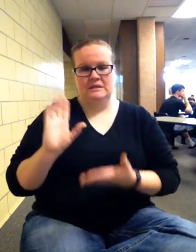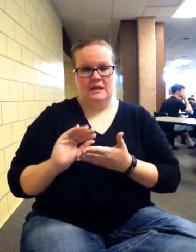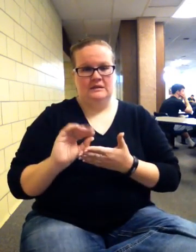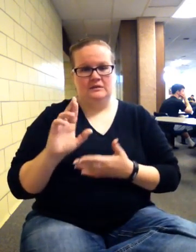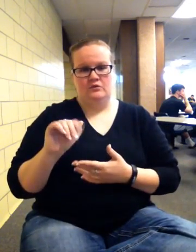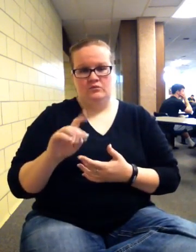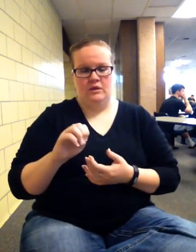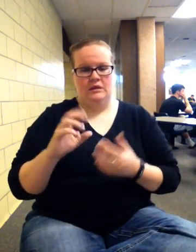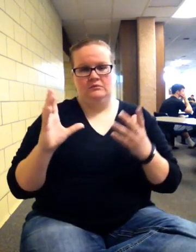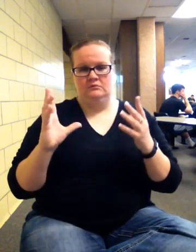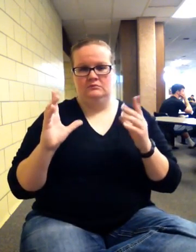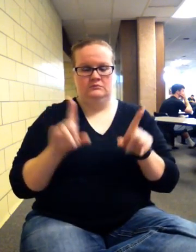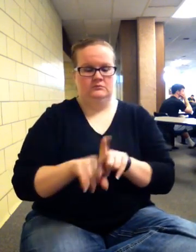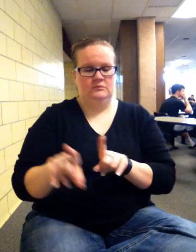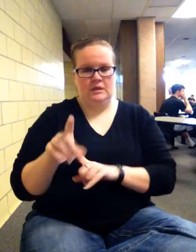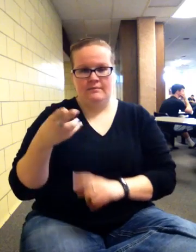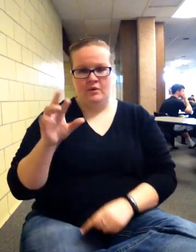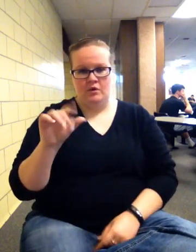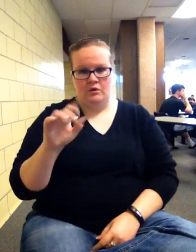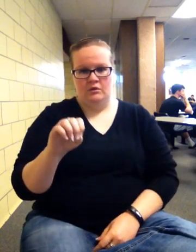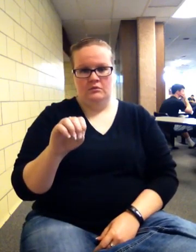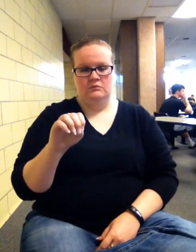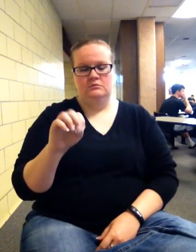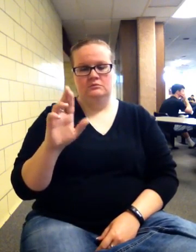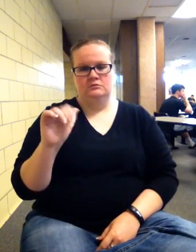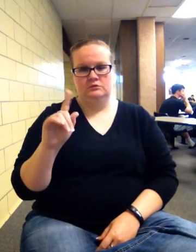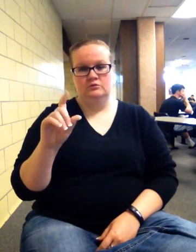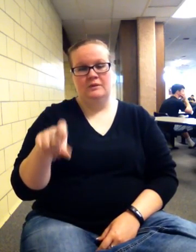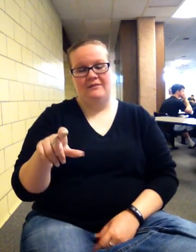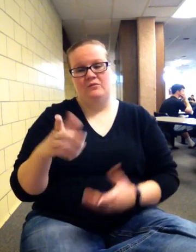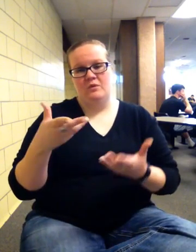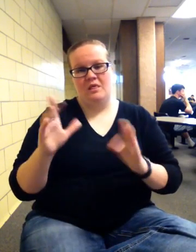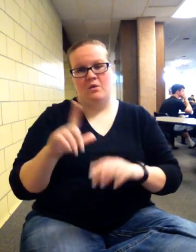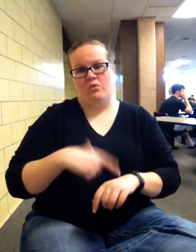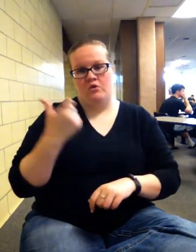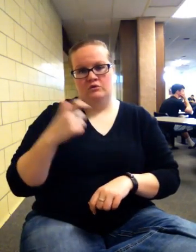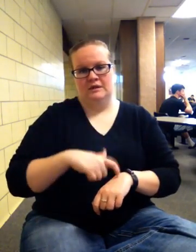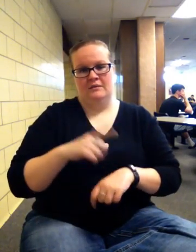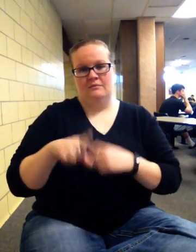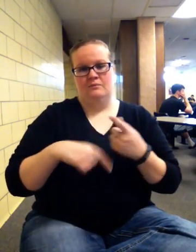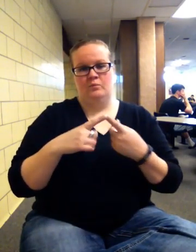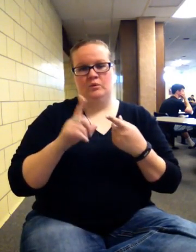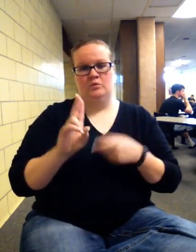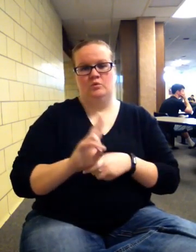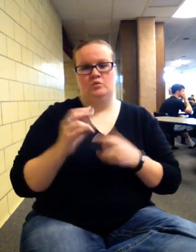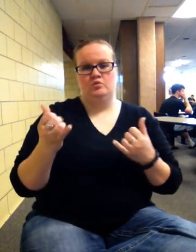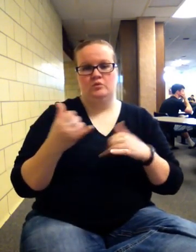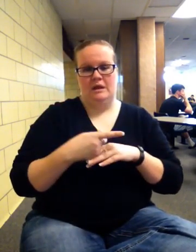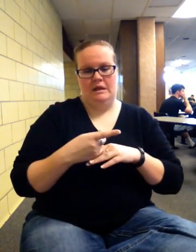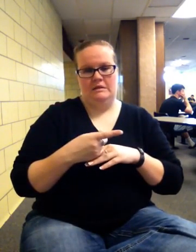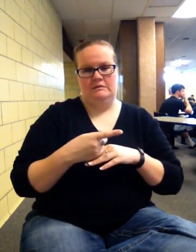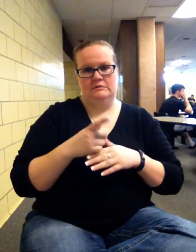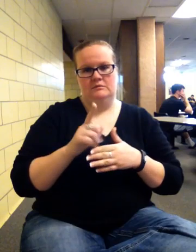compete. So you'd have to allow for a longer time when you're using today's dollars. But it would still be the same. If it was